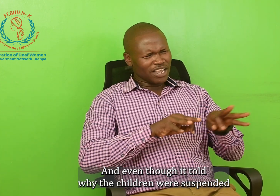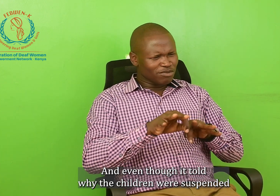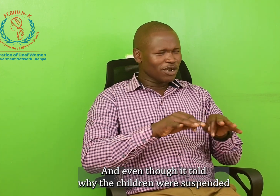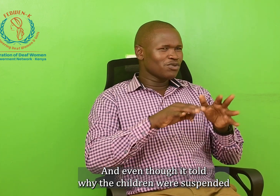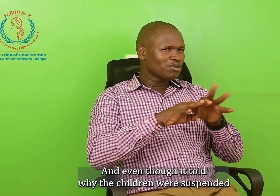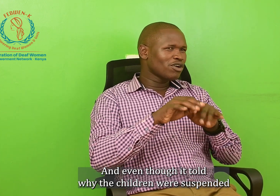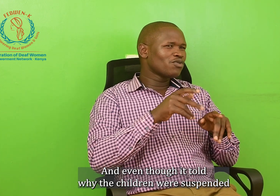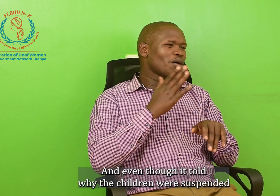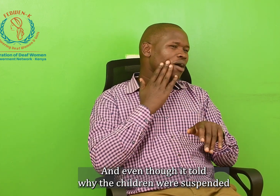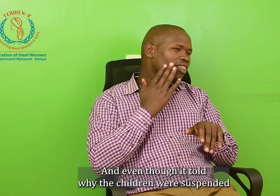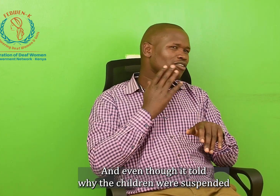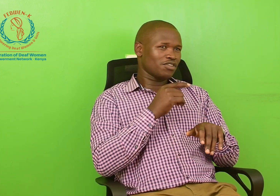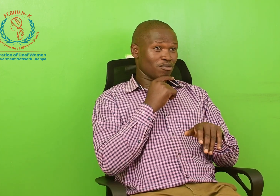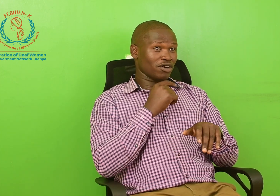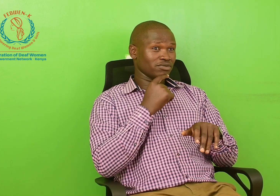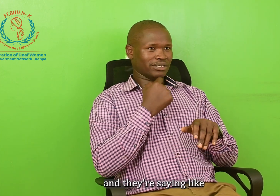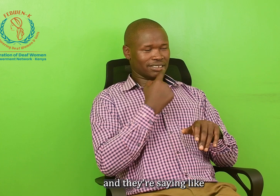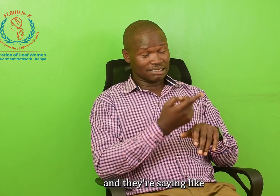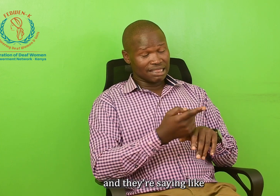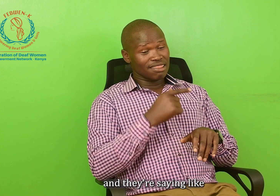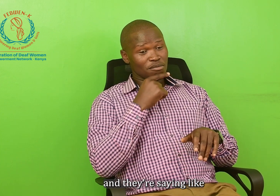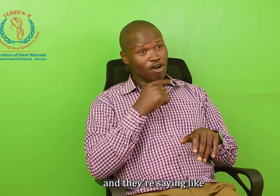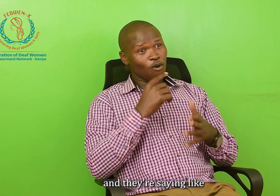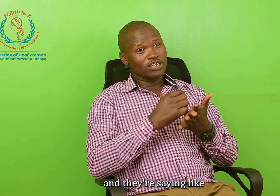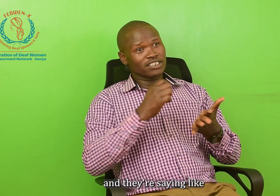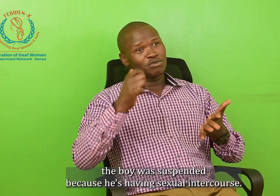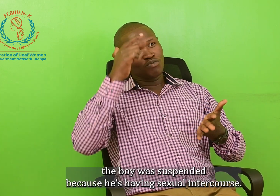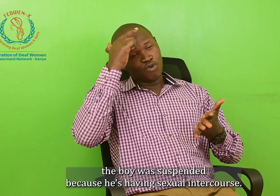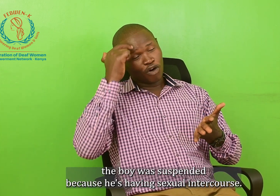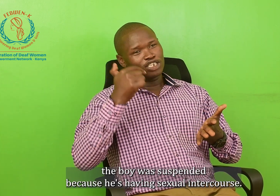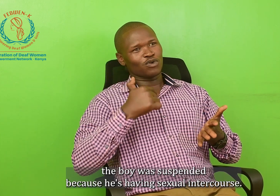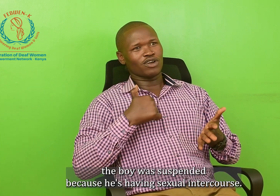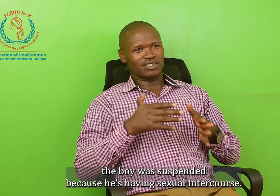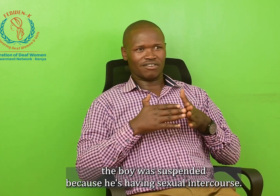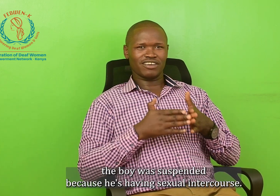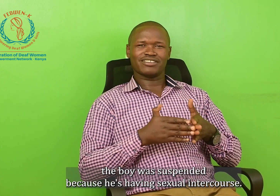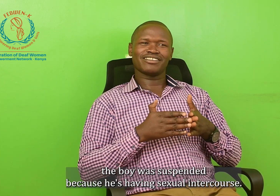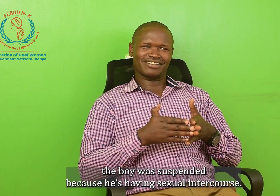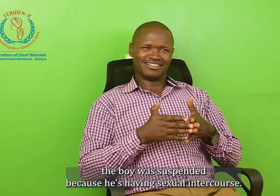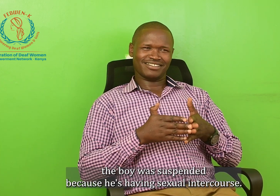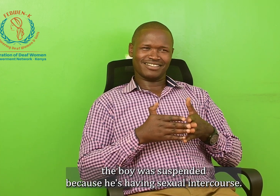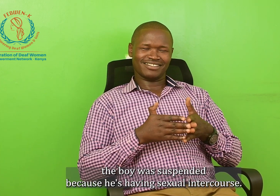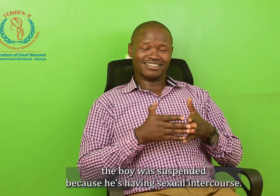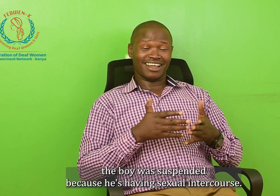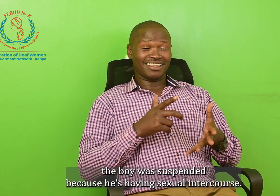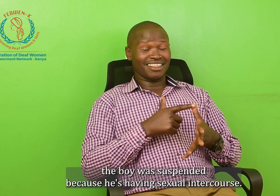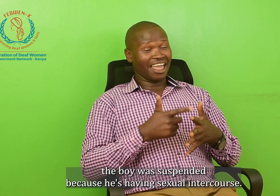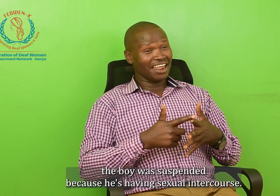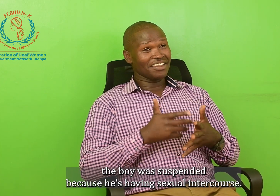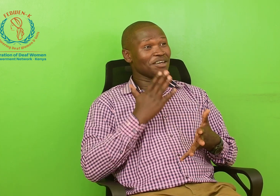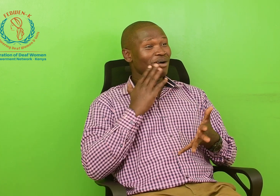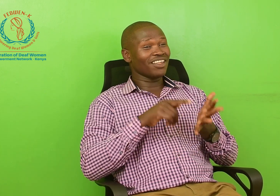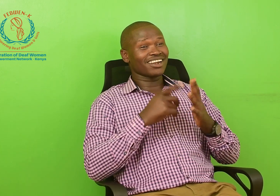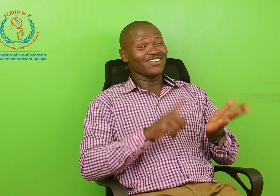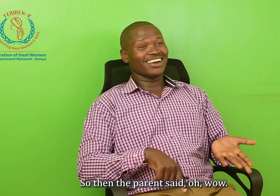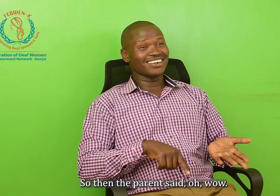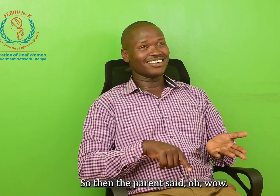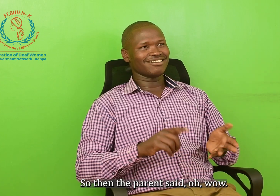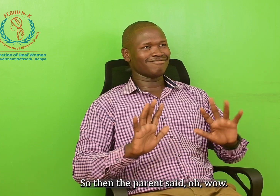their children were suspended. And they're saying like the boy was suspended because having sexual intercourse. So then the